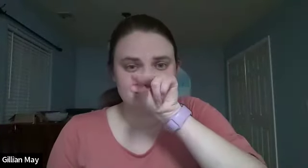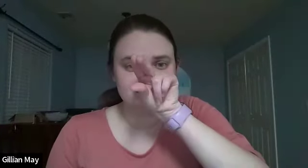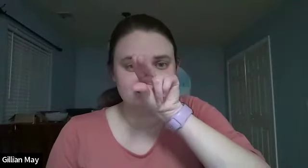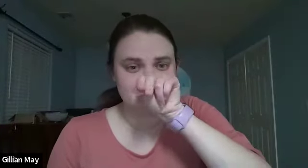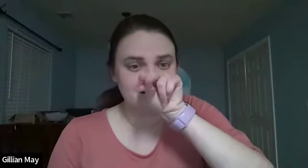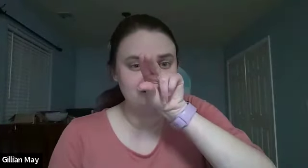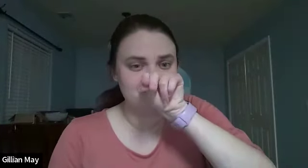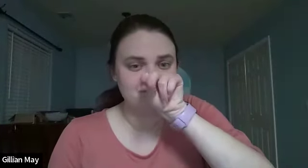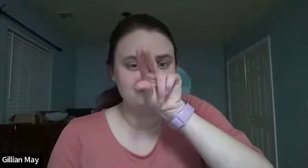duck.